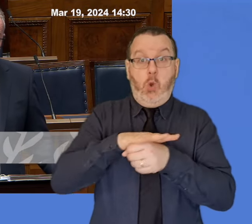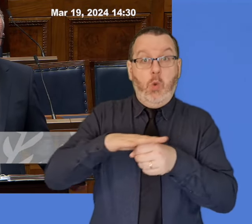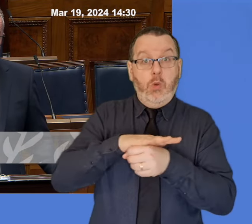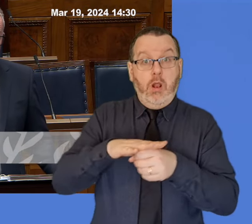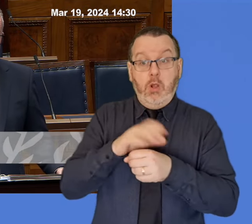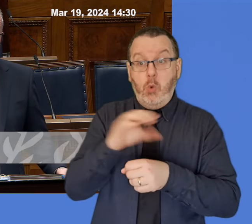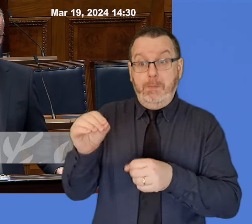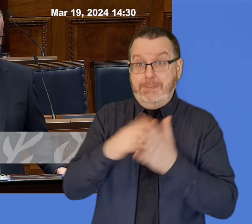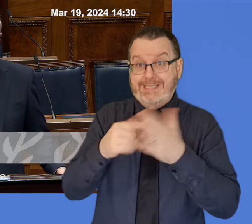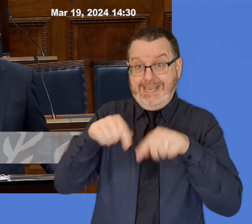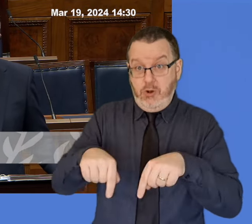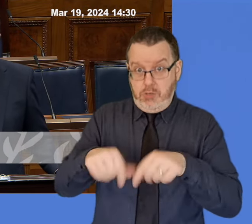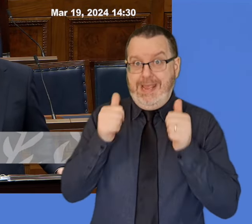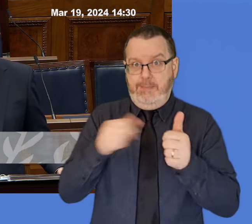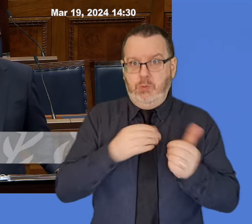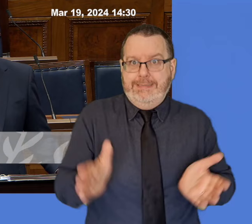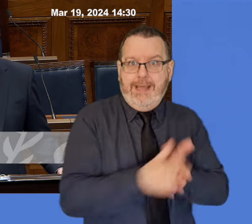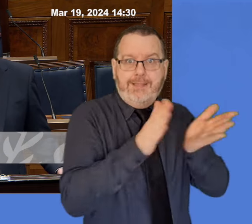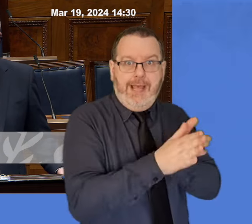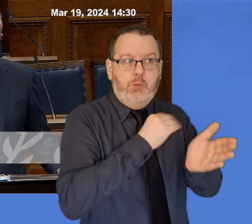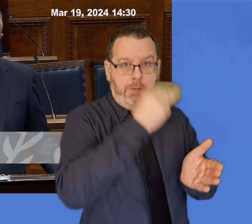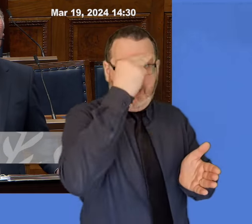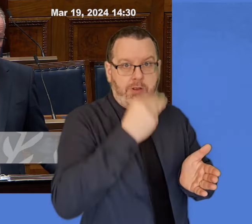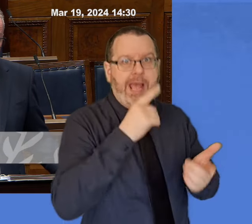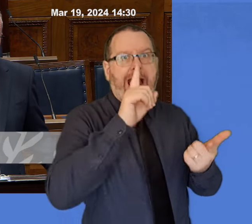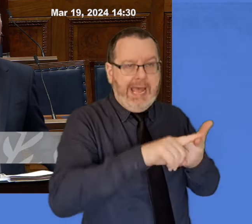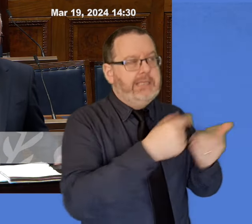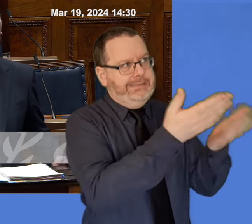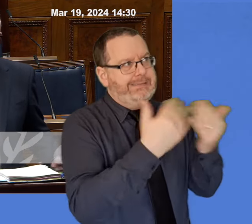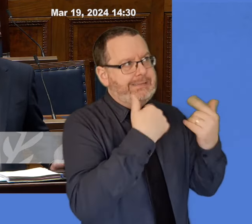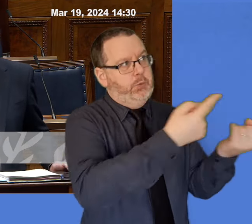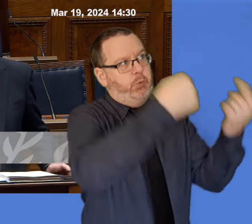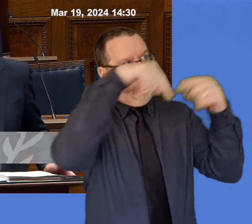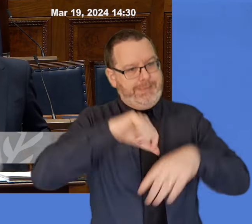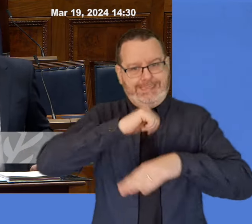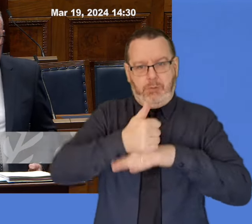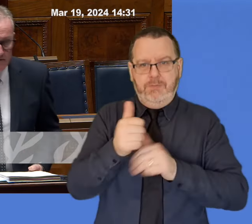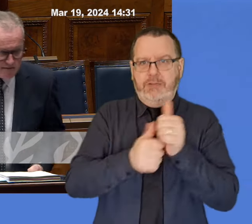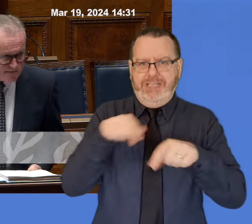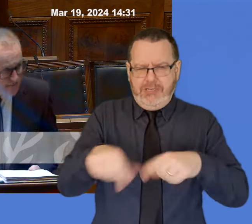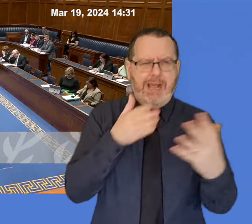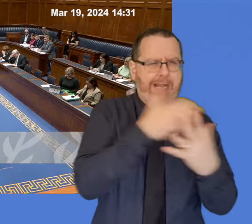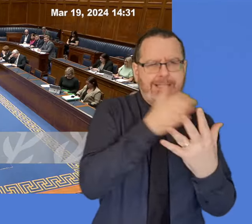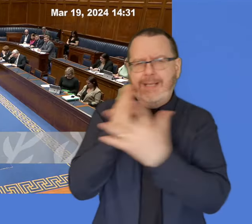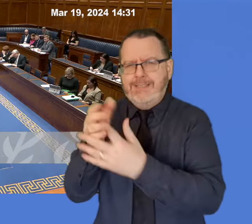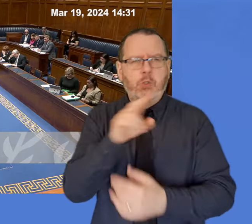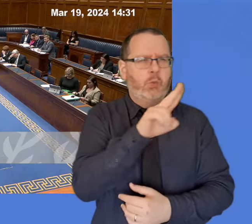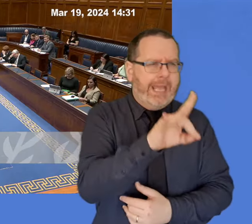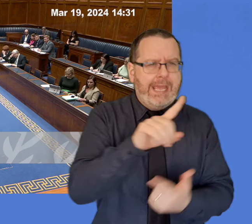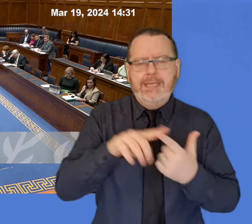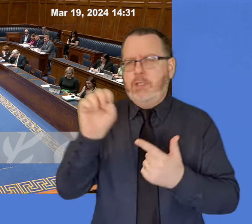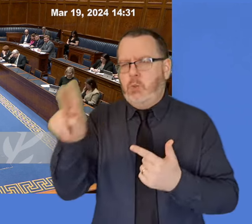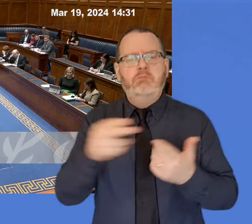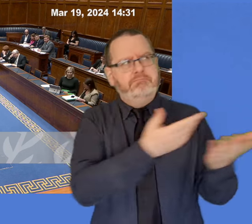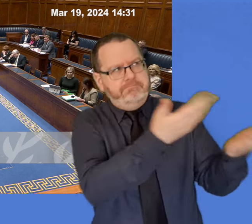for local companies here to be able to export to the States and abroad, and to take full advantage of that dual market access that we have. Thank you.